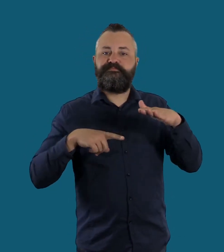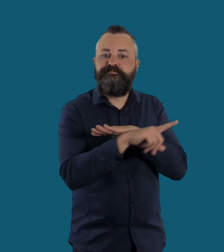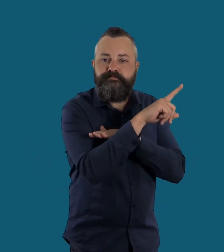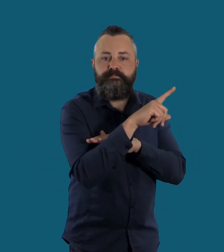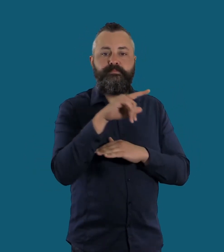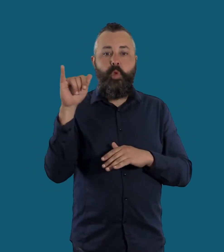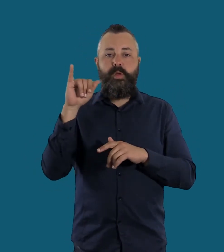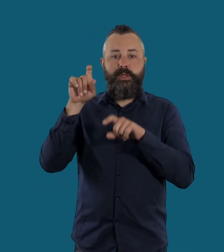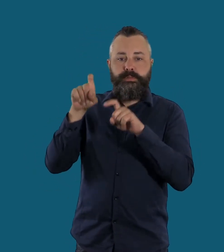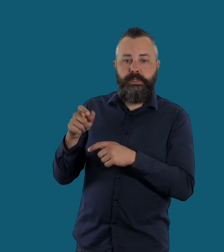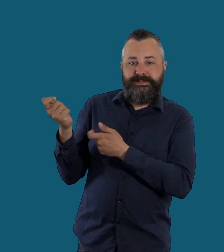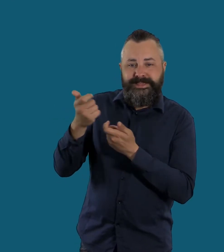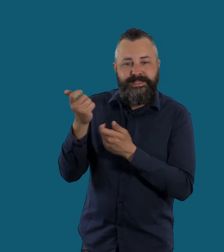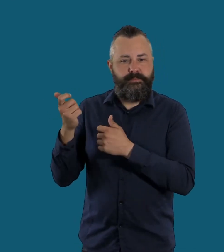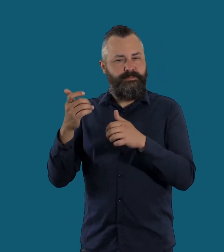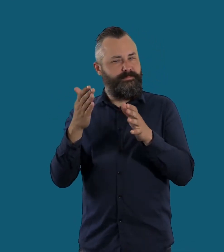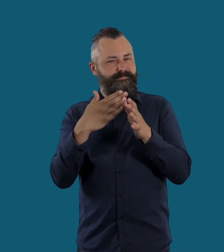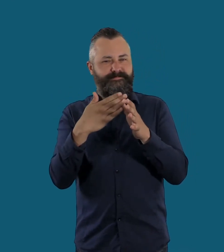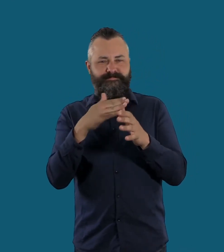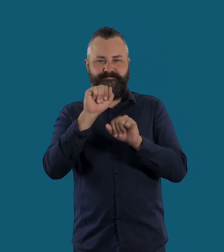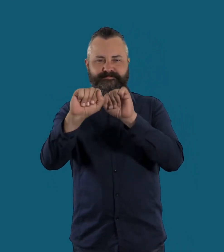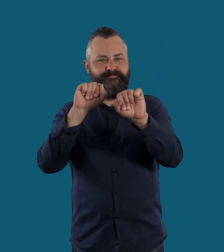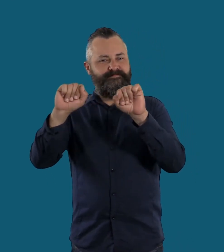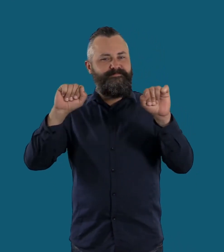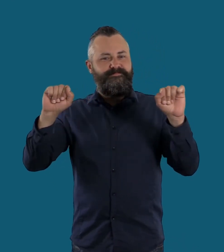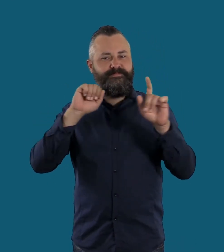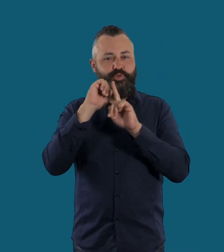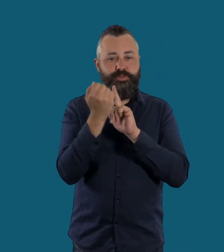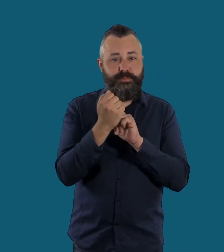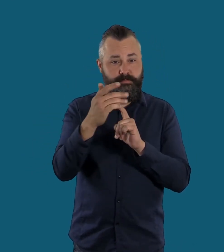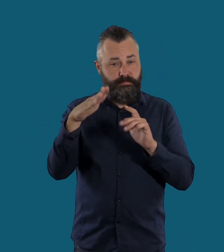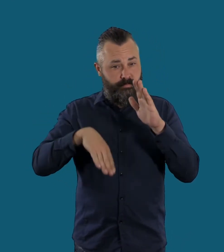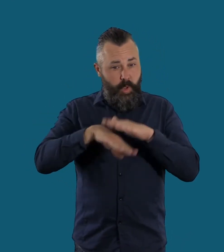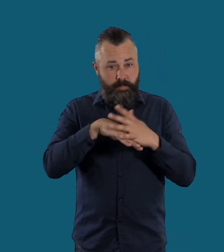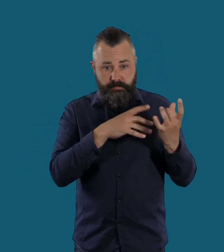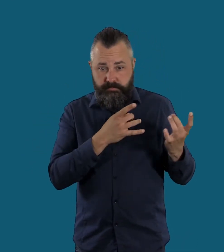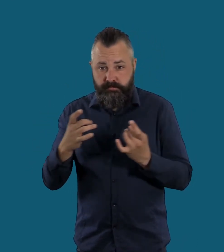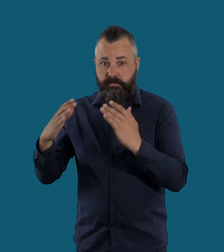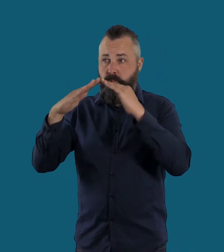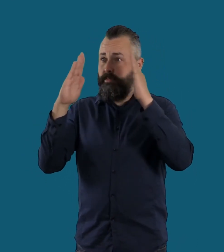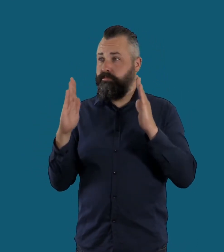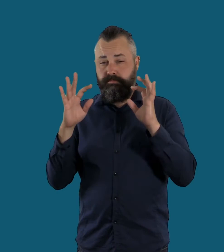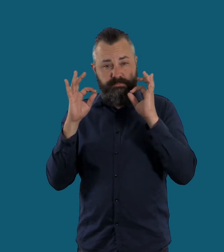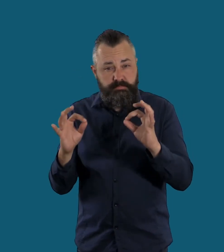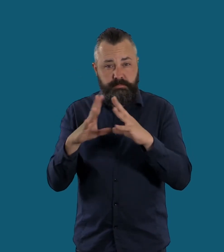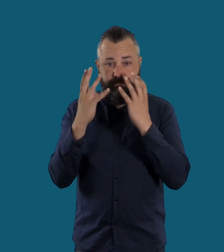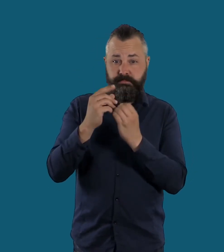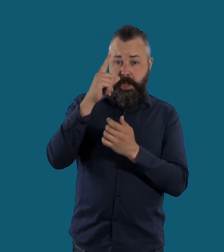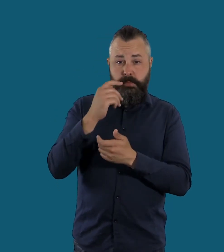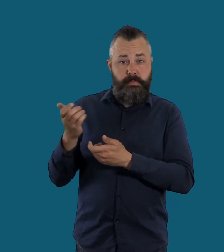For example, evacuate, stay and defend, etc., depending on the particular circumstances and the bushfire plan they have prepared.